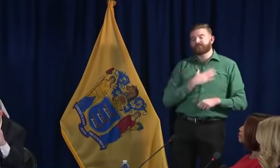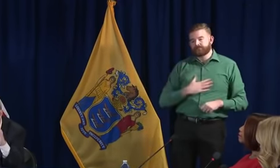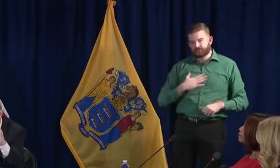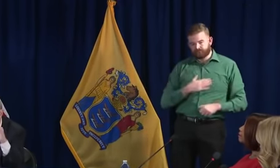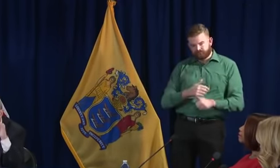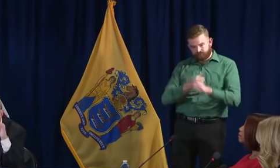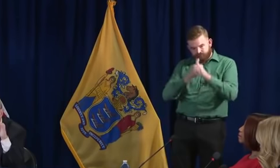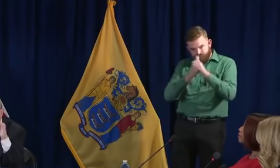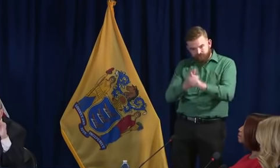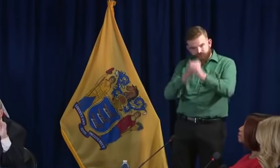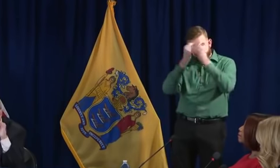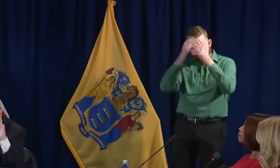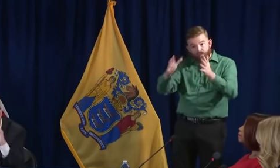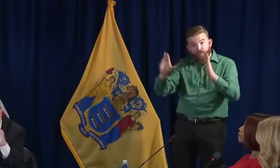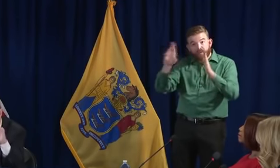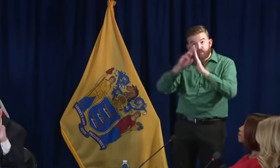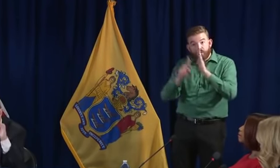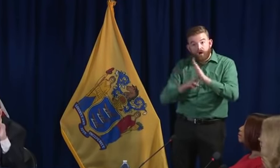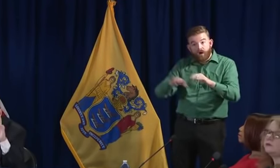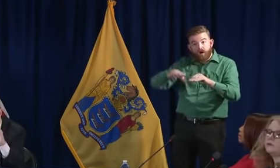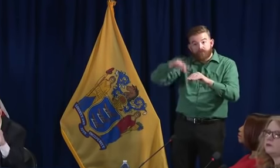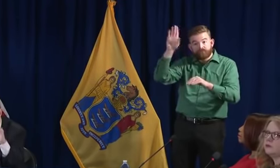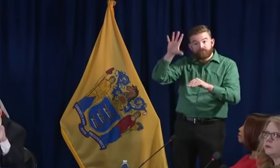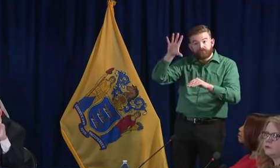of gathering. We must get 100%